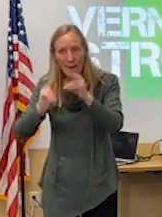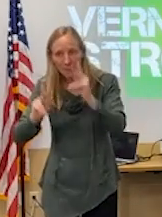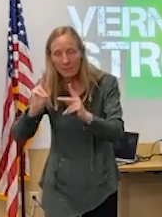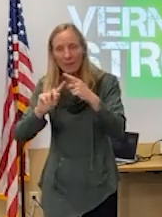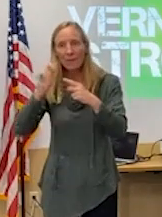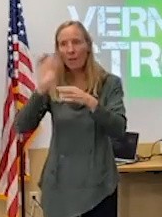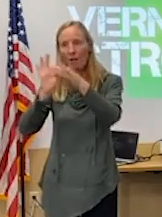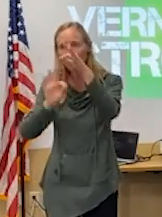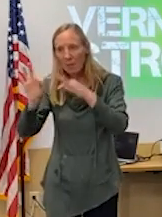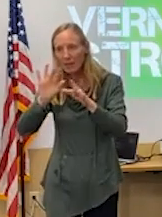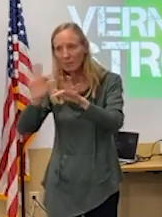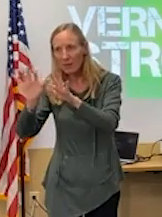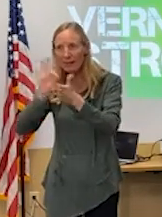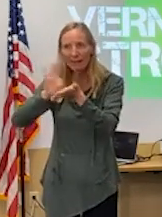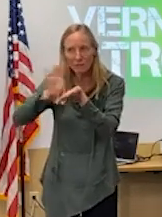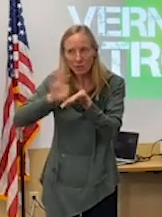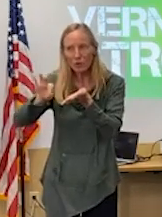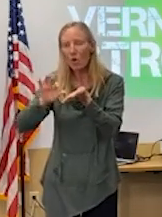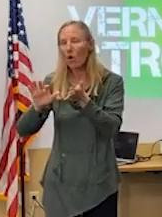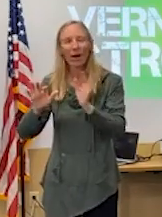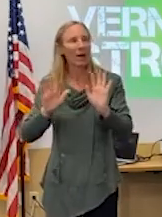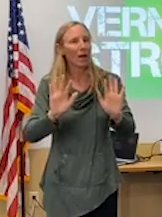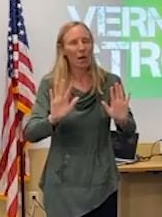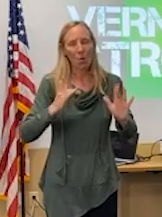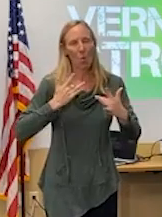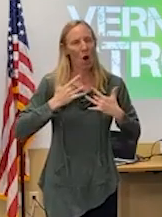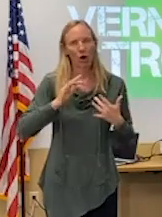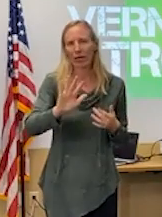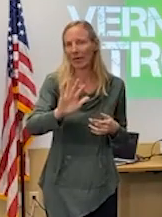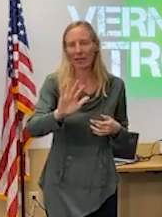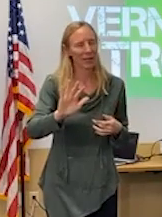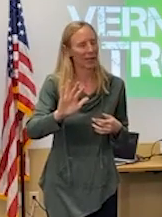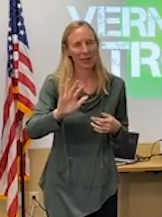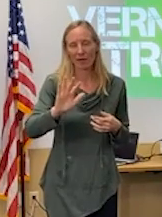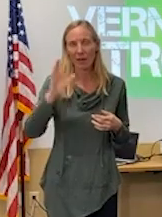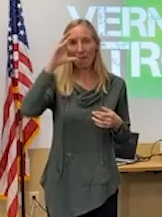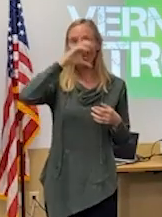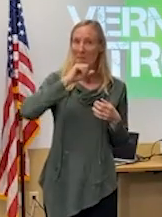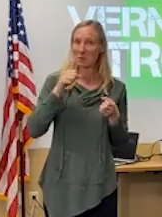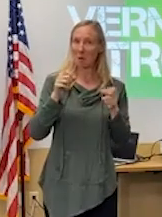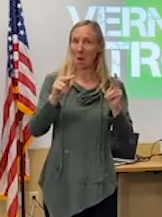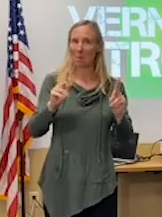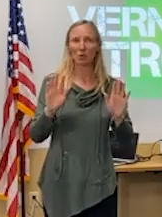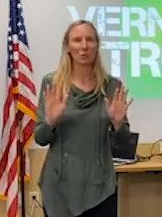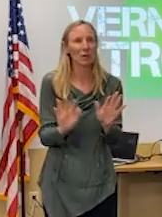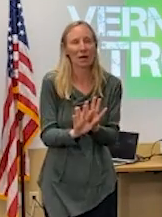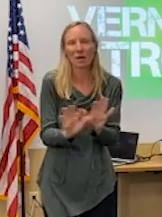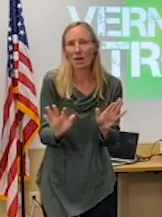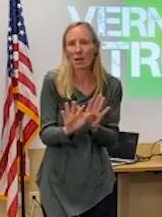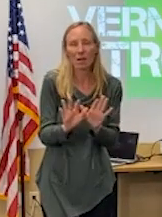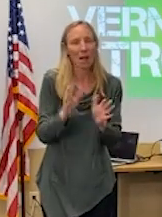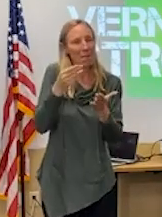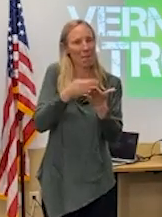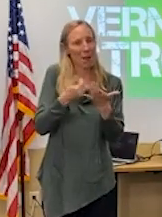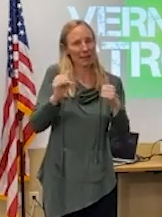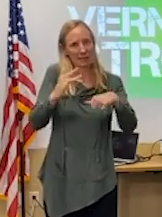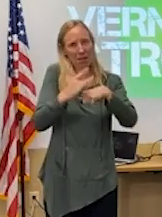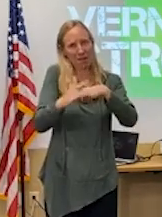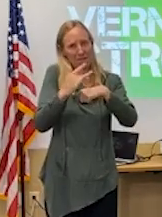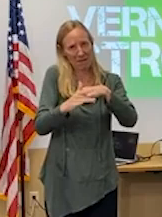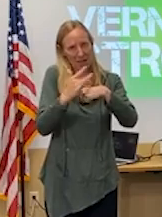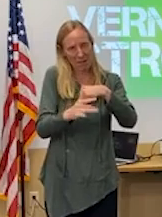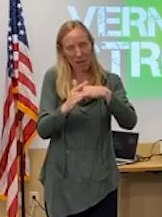not yet applied is that you haven't missed the application window. The funding is still available, and a